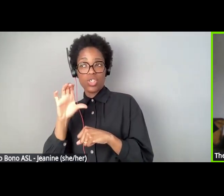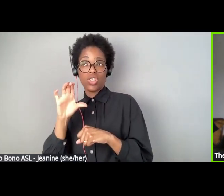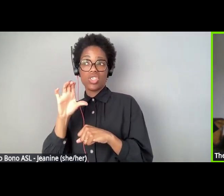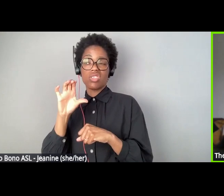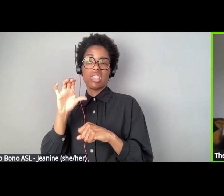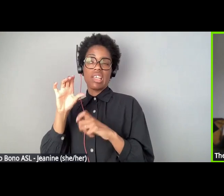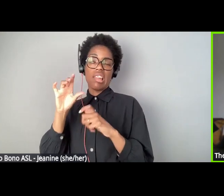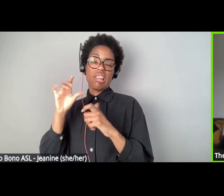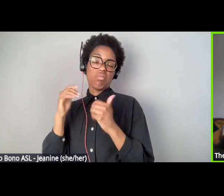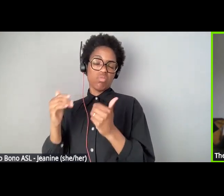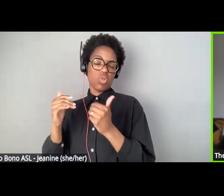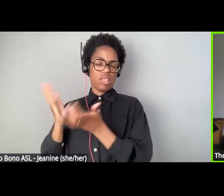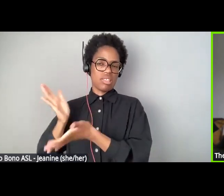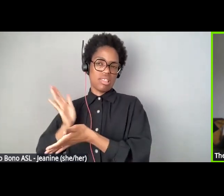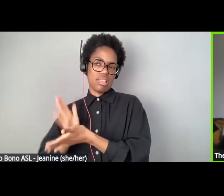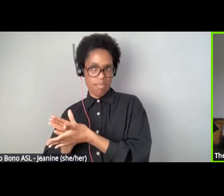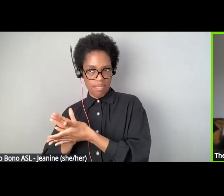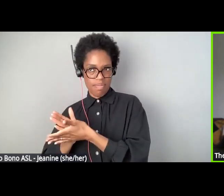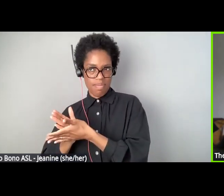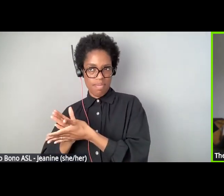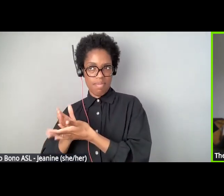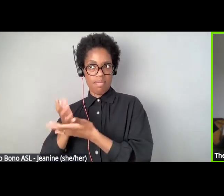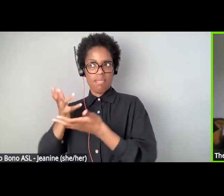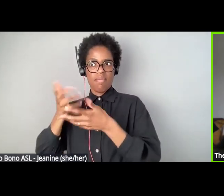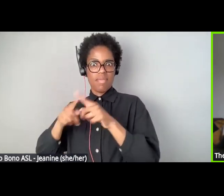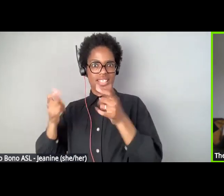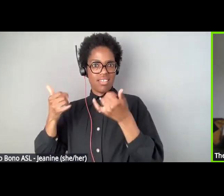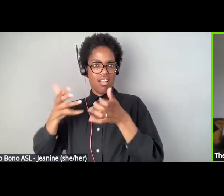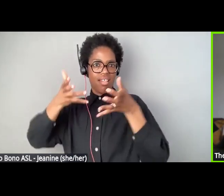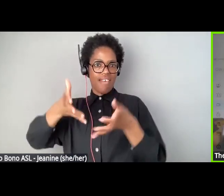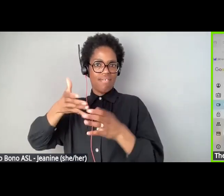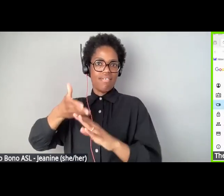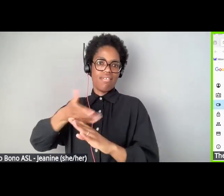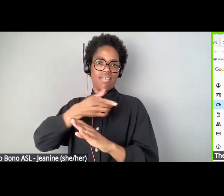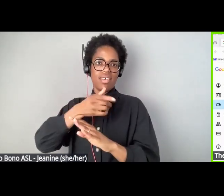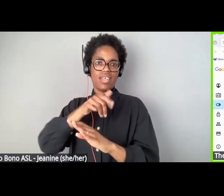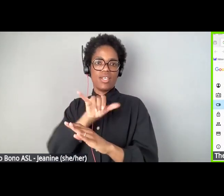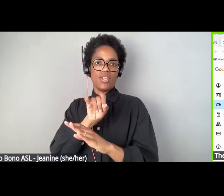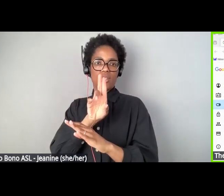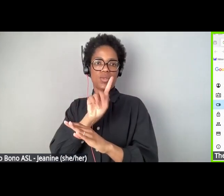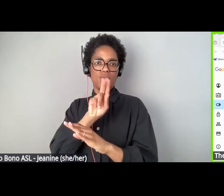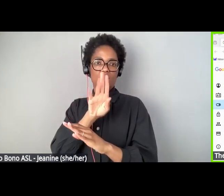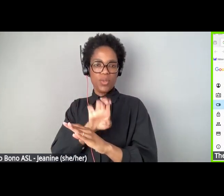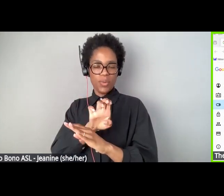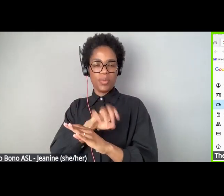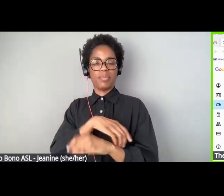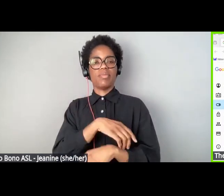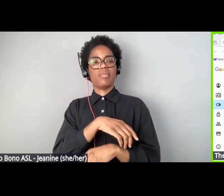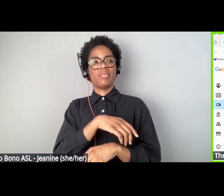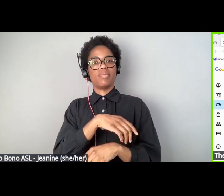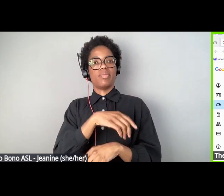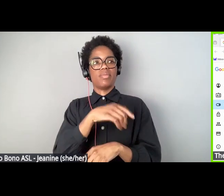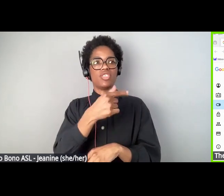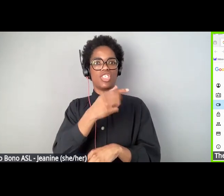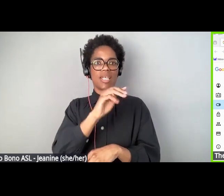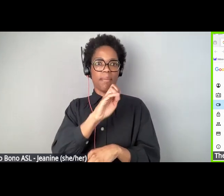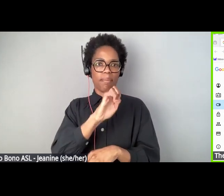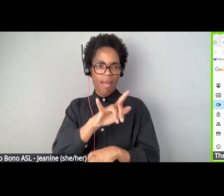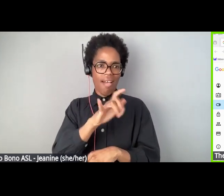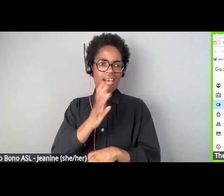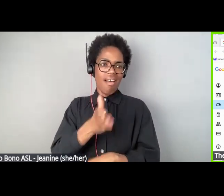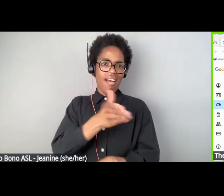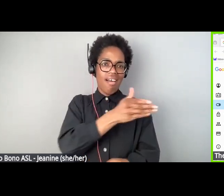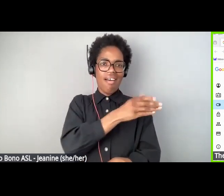calendars, YouTube, all of these other things. So you're going to go to your Google account. I am